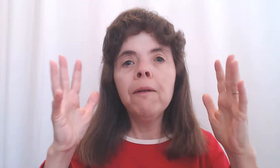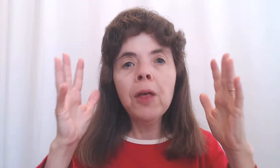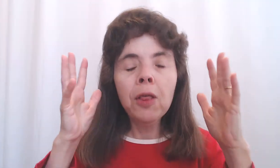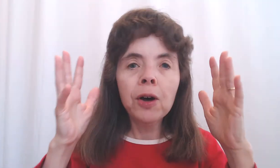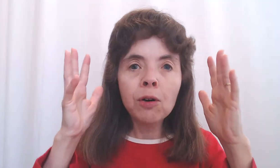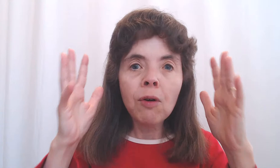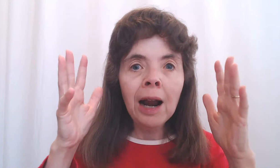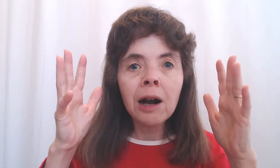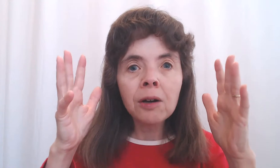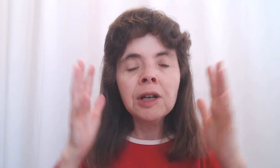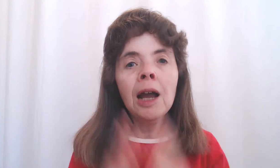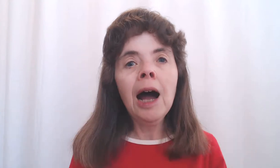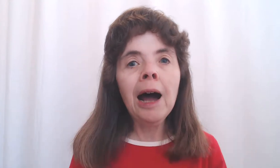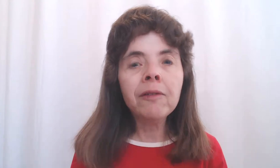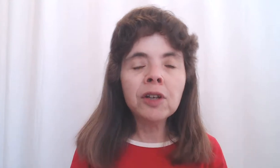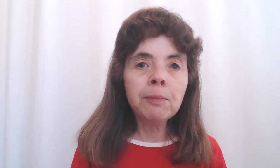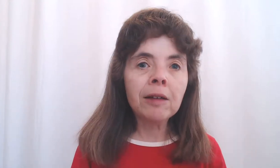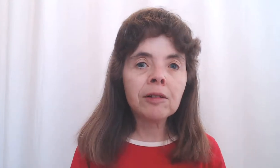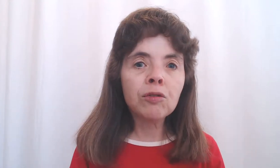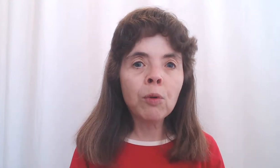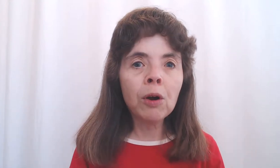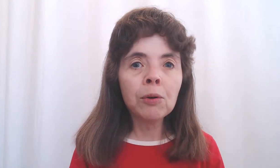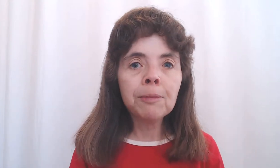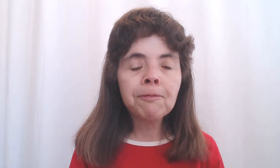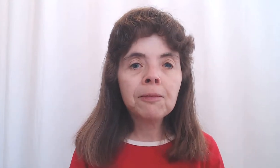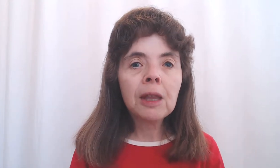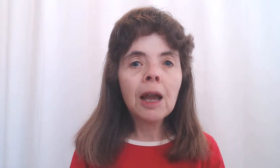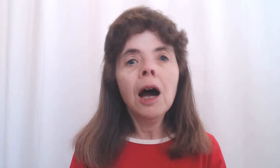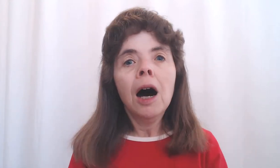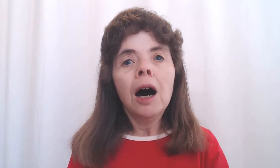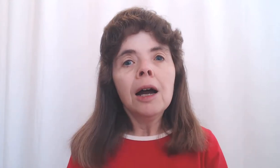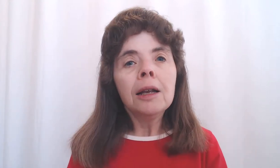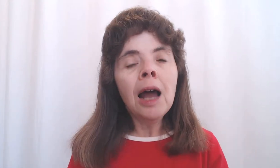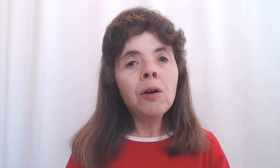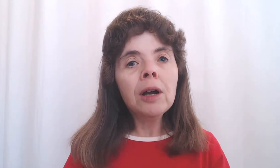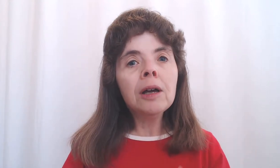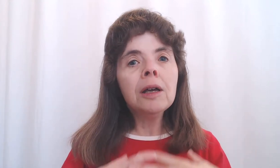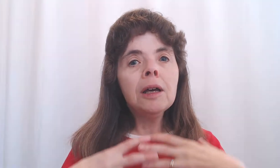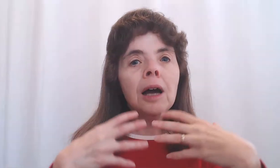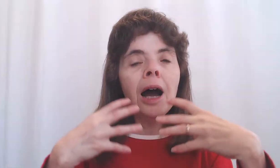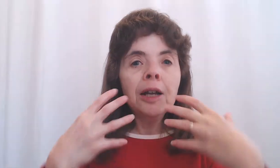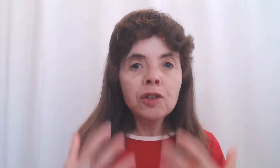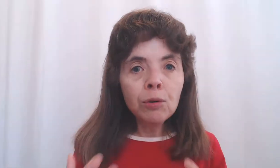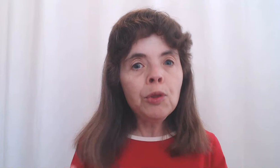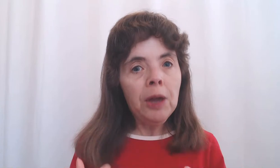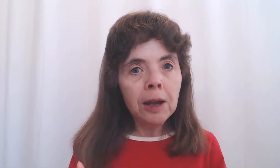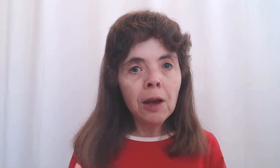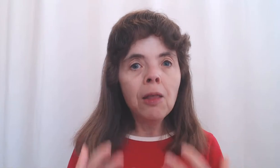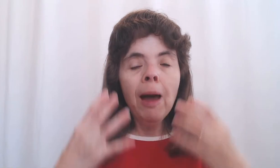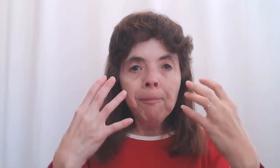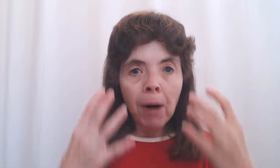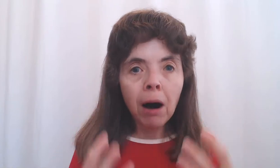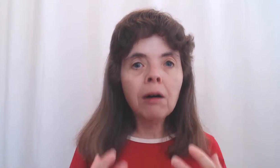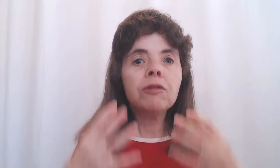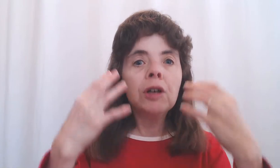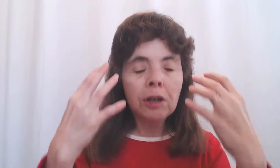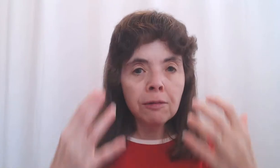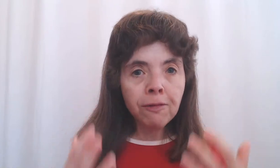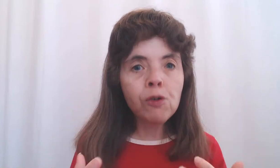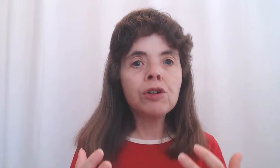the ground on the Damascus road. Now, I do think that Paul's conversion